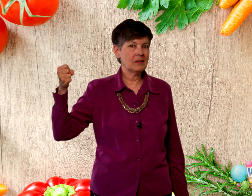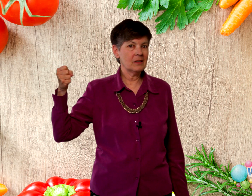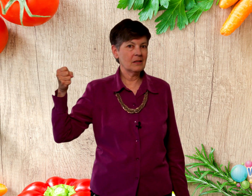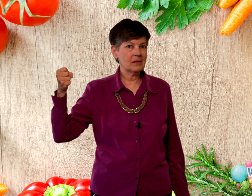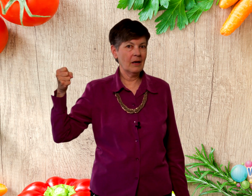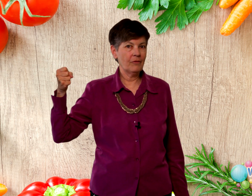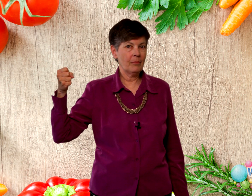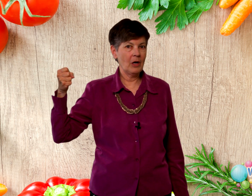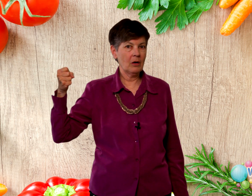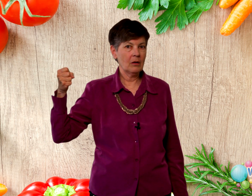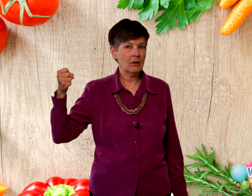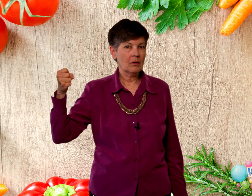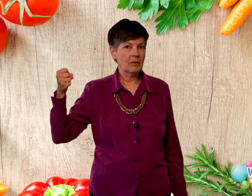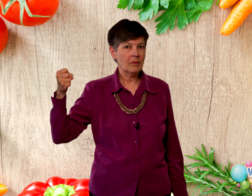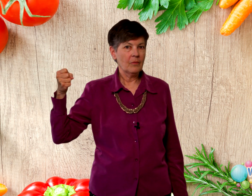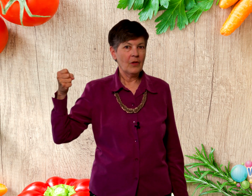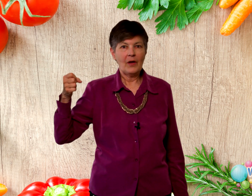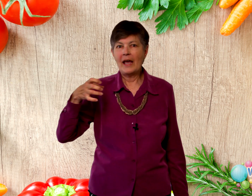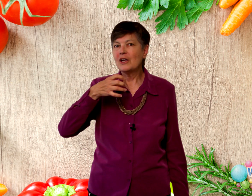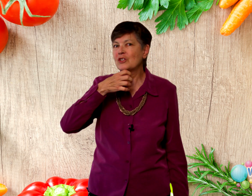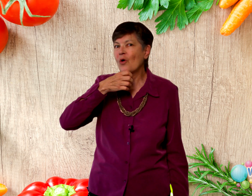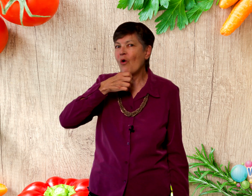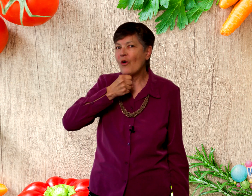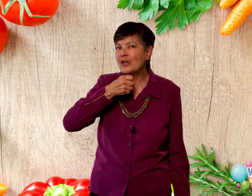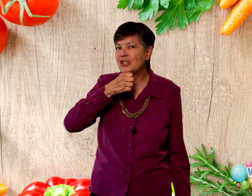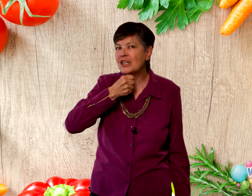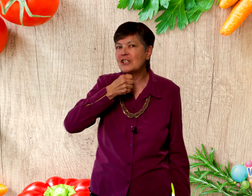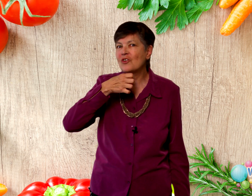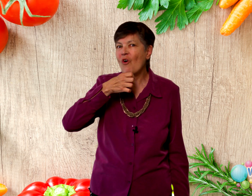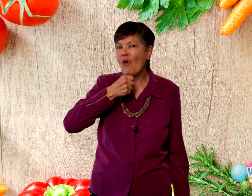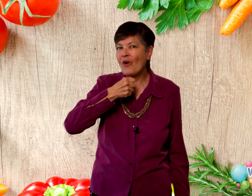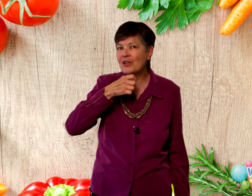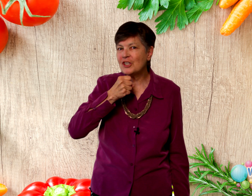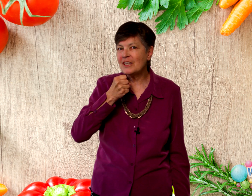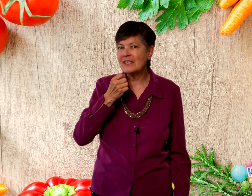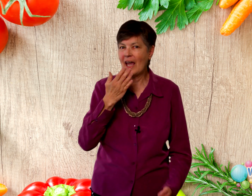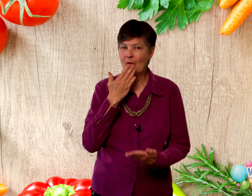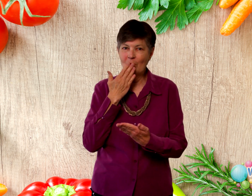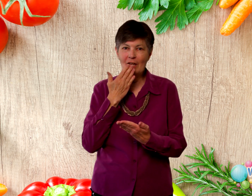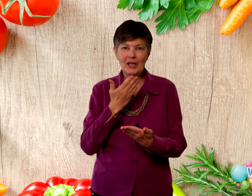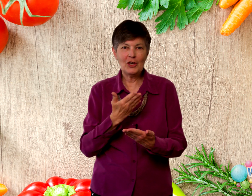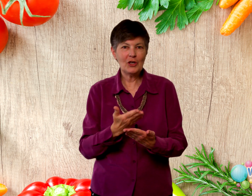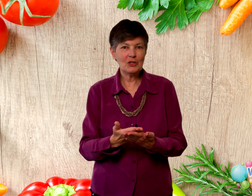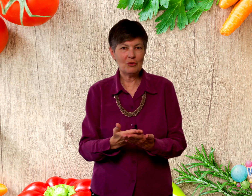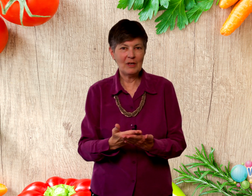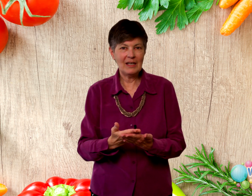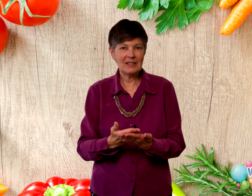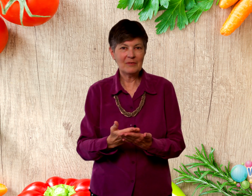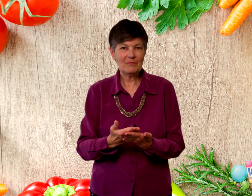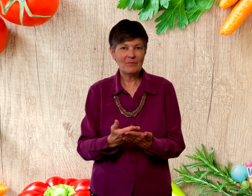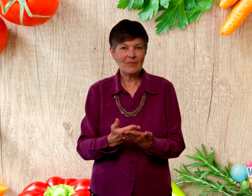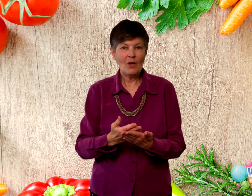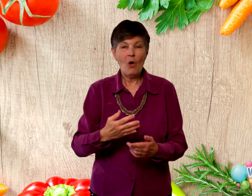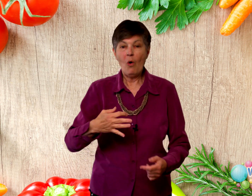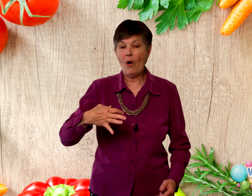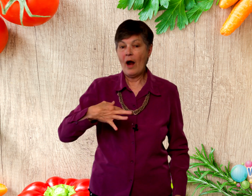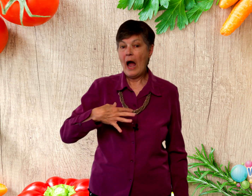is a sign for milk. Okay, so oranges, oranges, a really good treat. Or